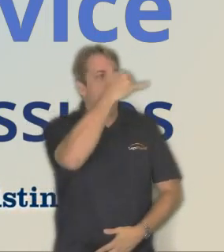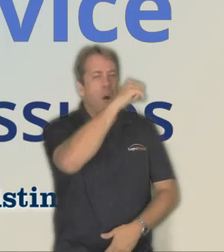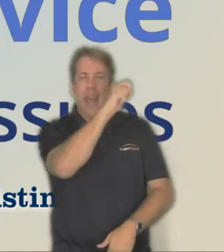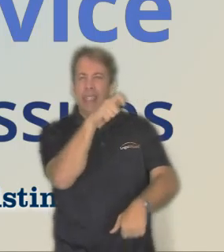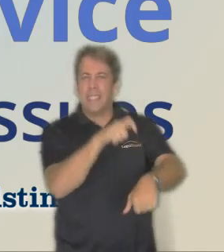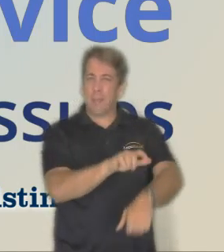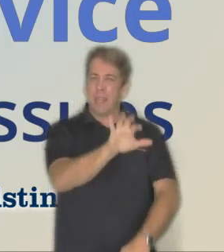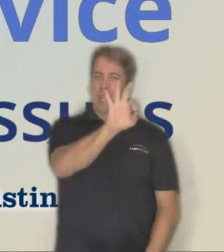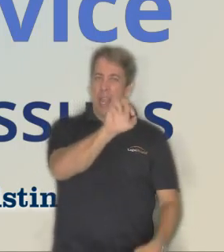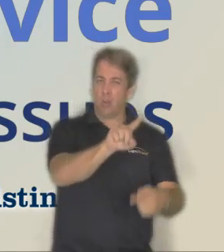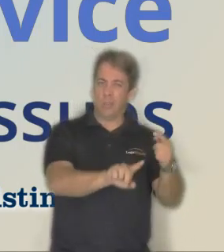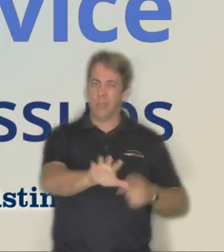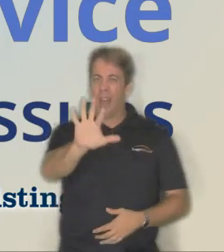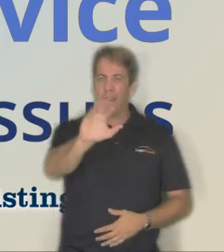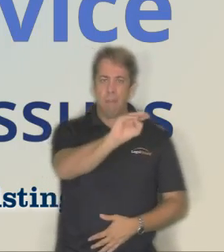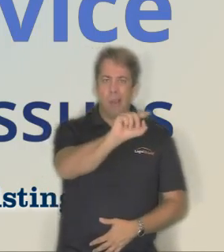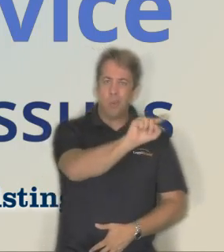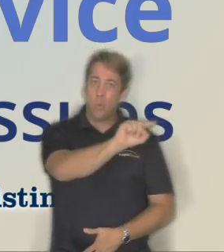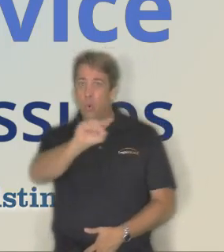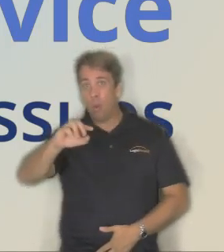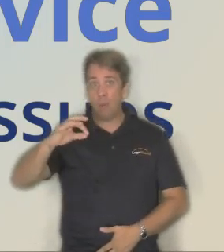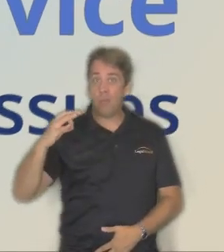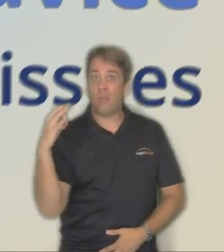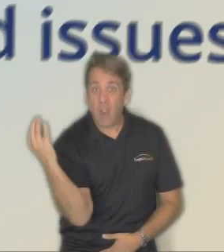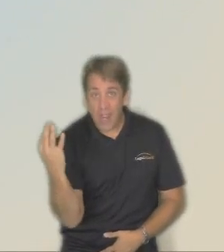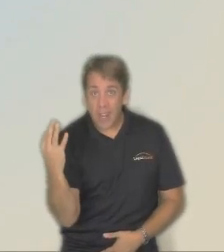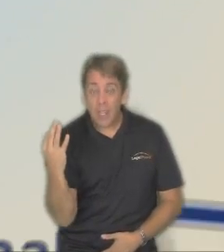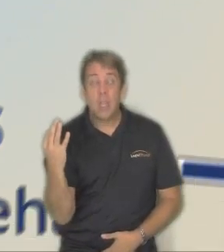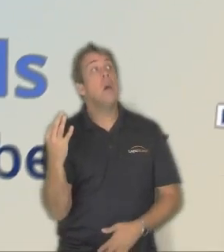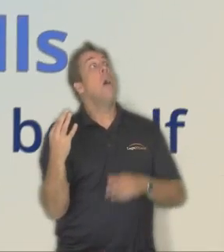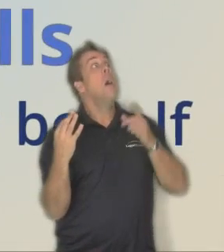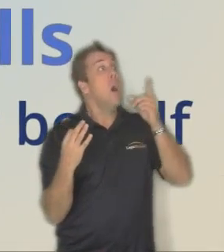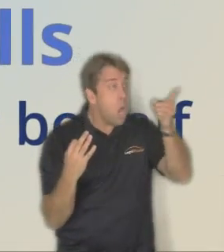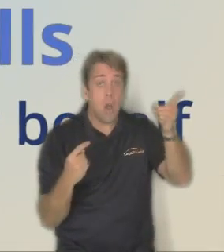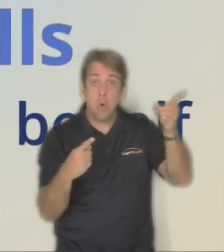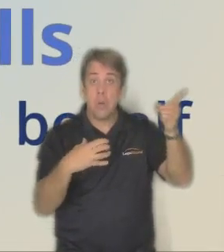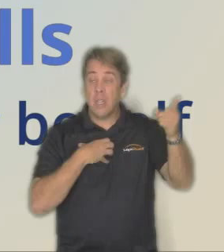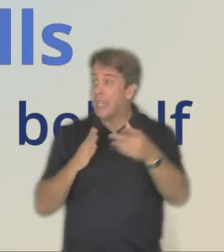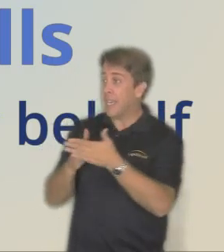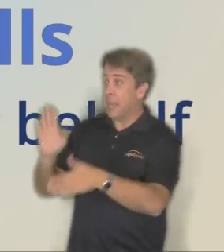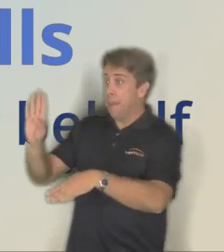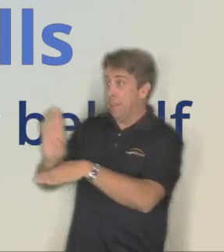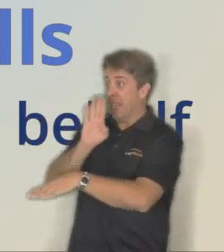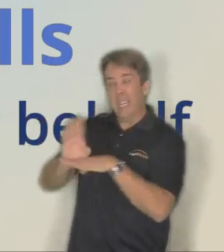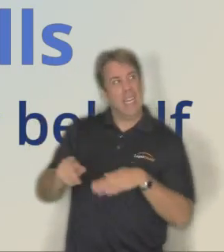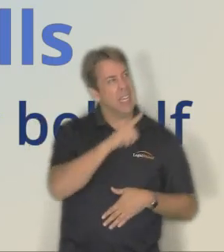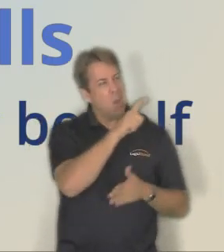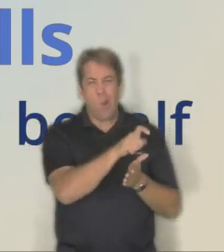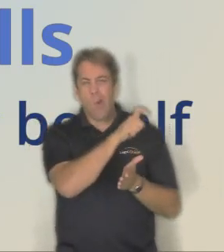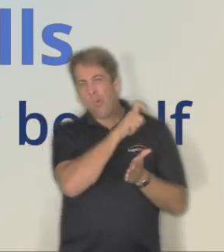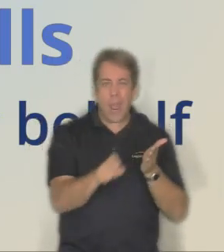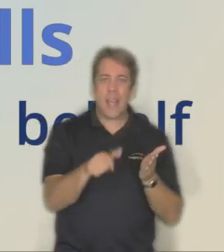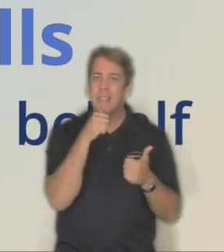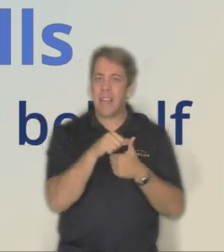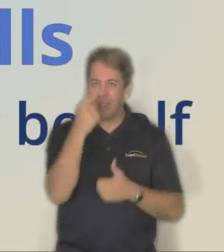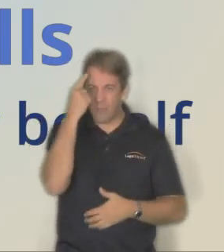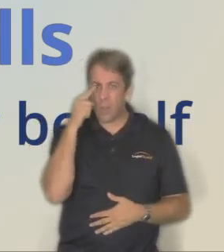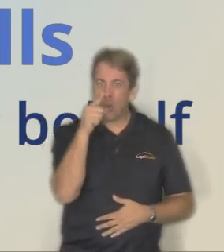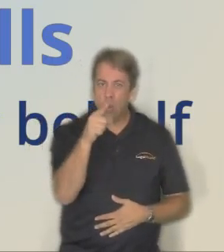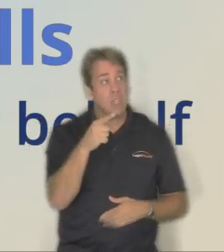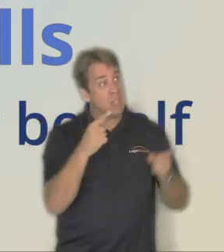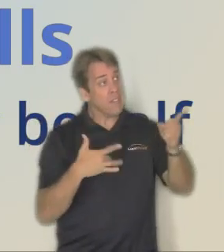call 5 days a week, 8 hours a day. You will even have phone calls made and letters written on your behalf